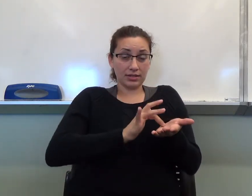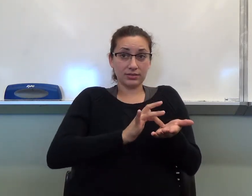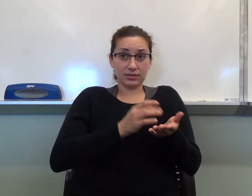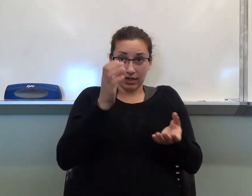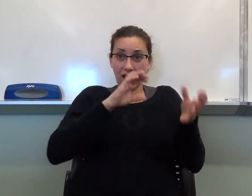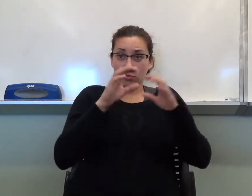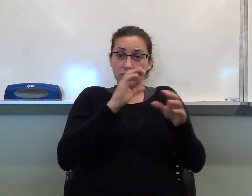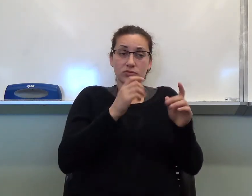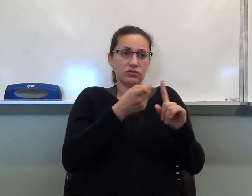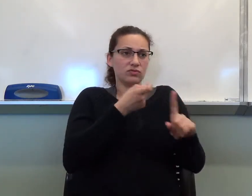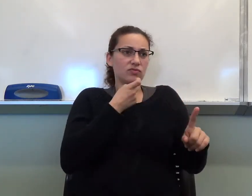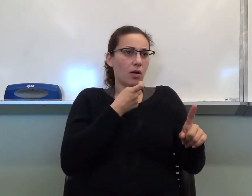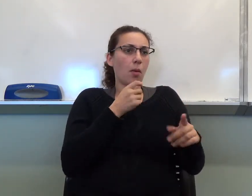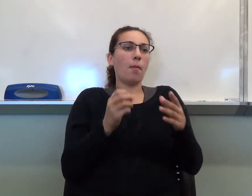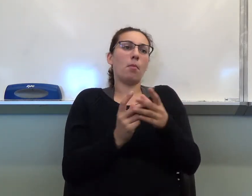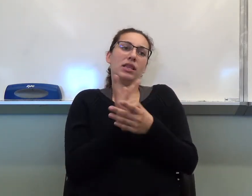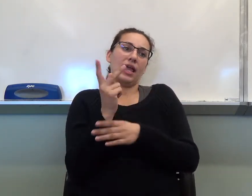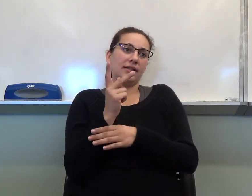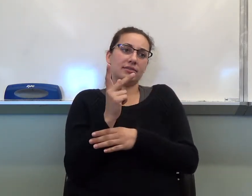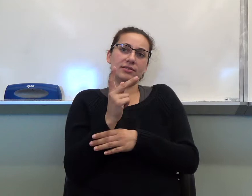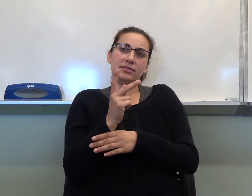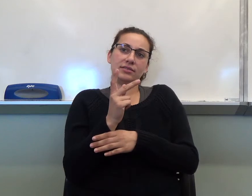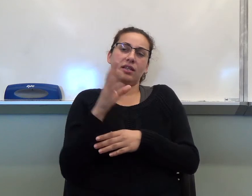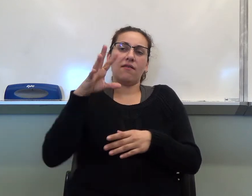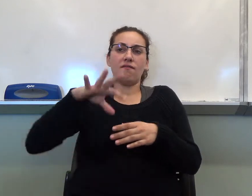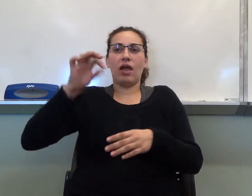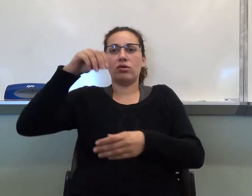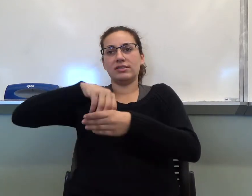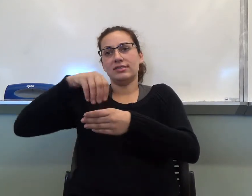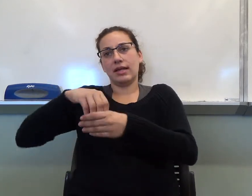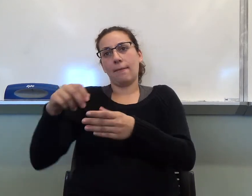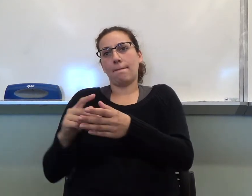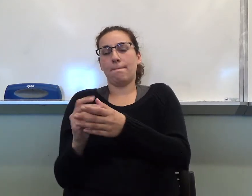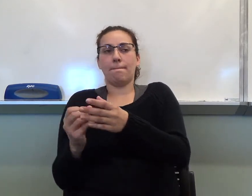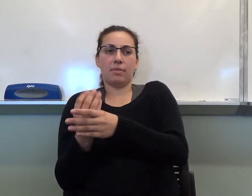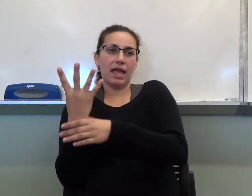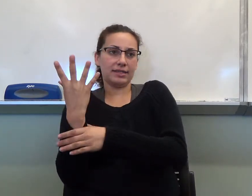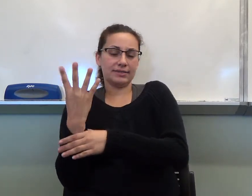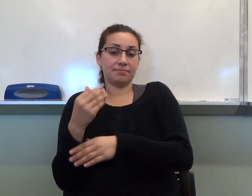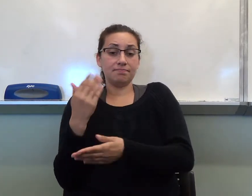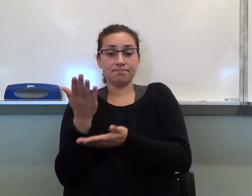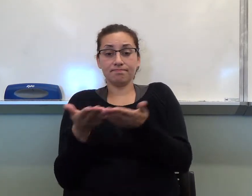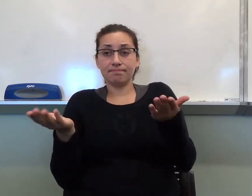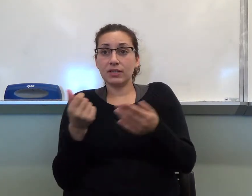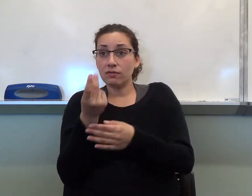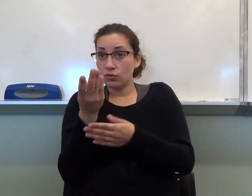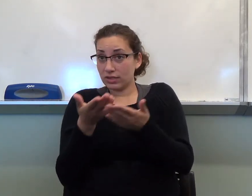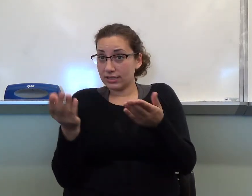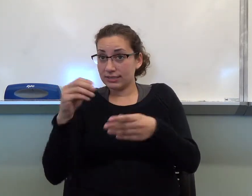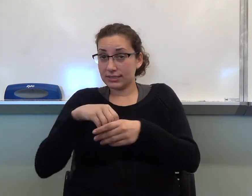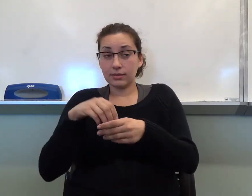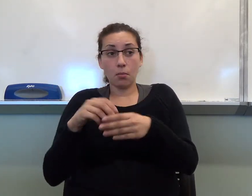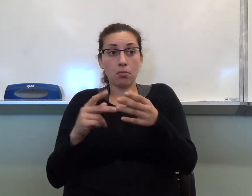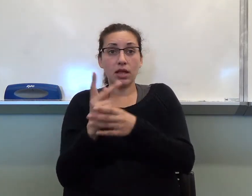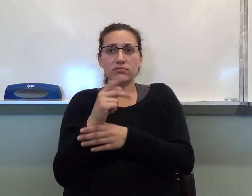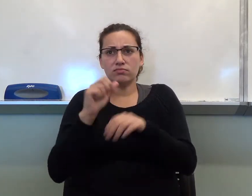found in plants. And there are some things in plants which are very useful medically, and they